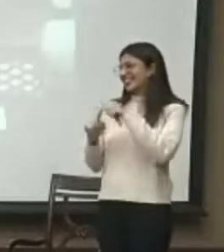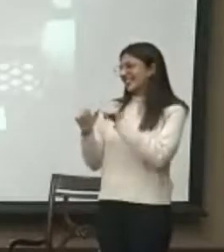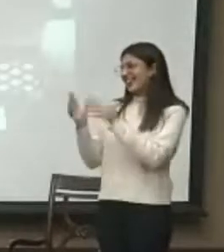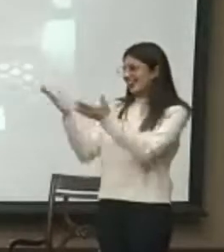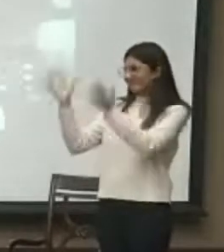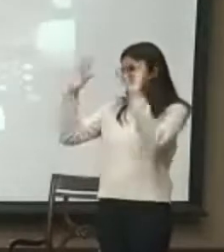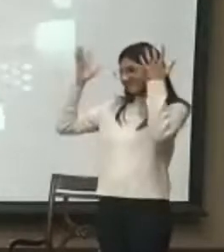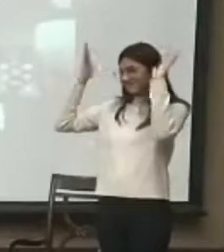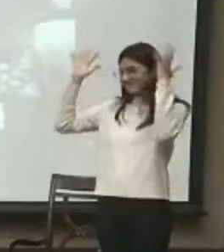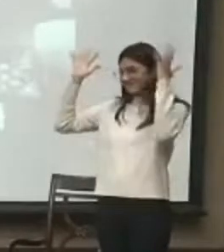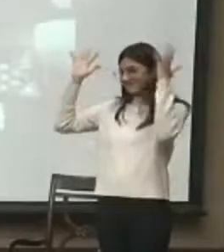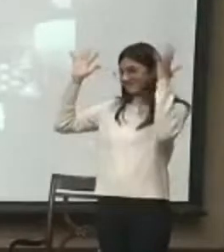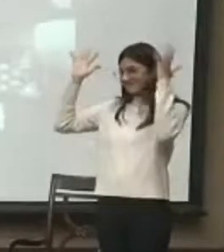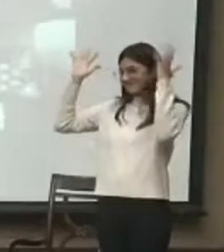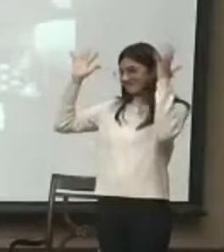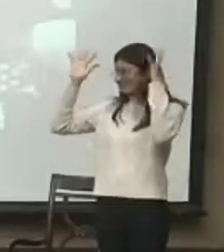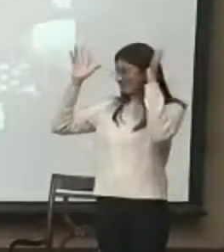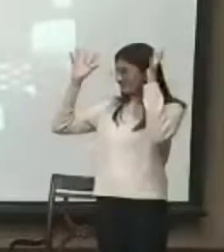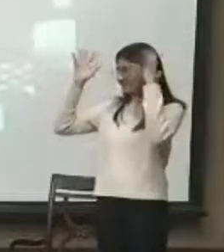round of applause.